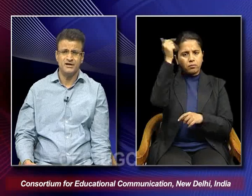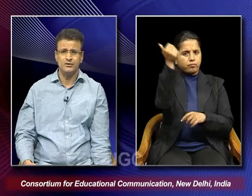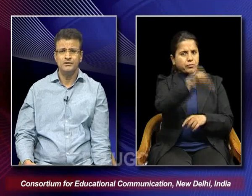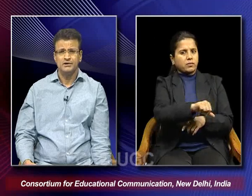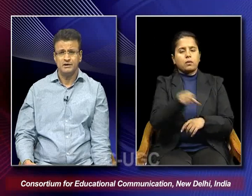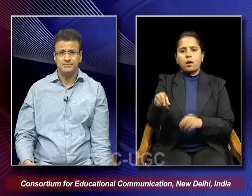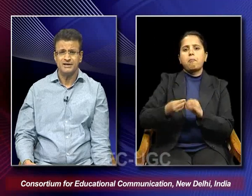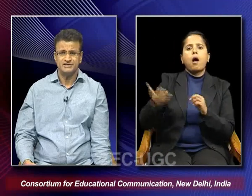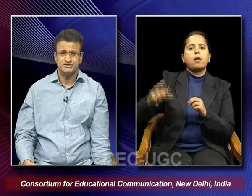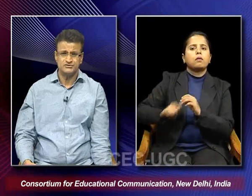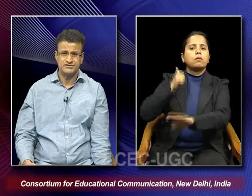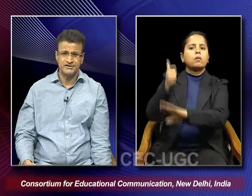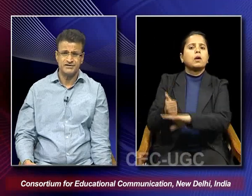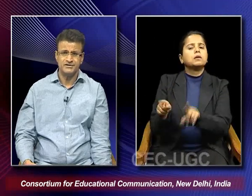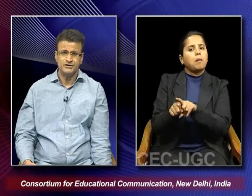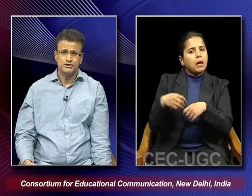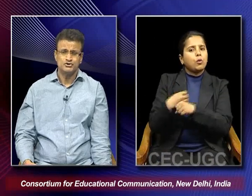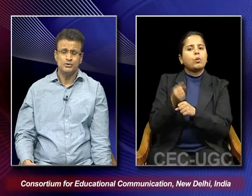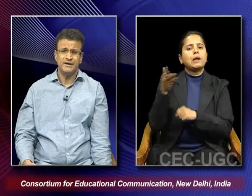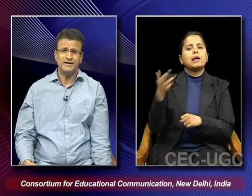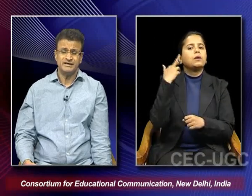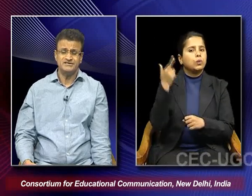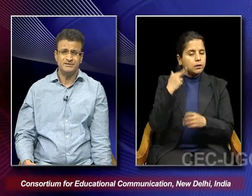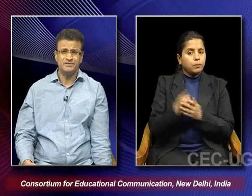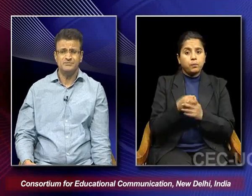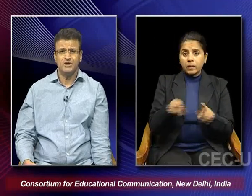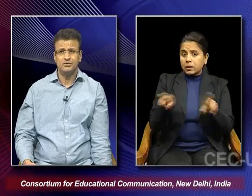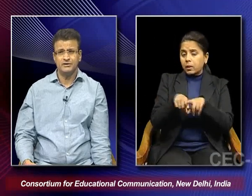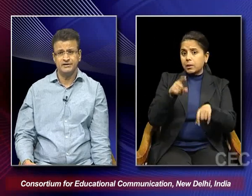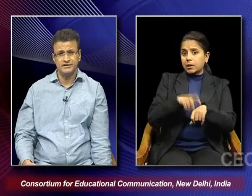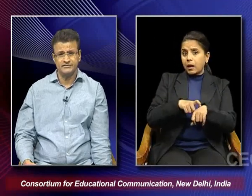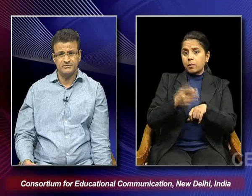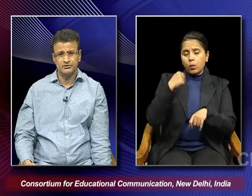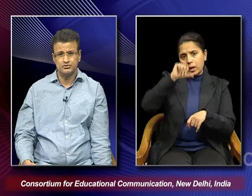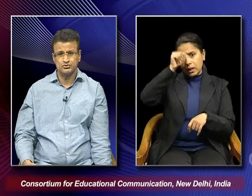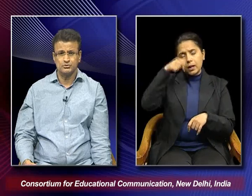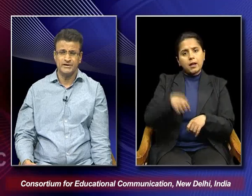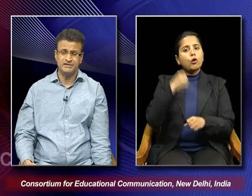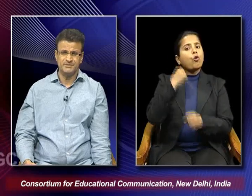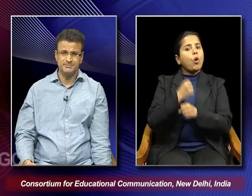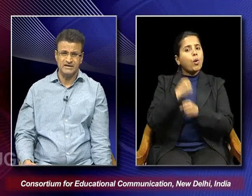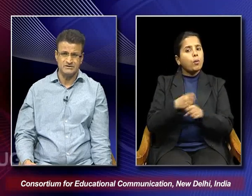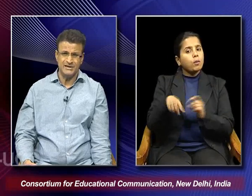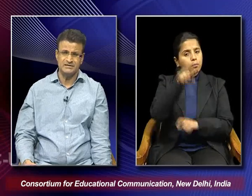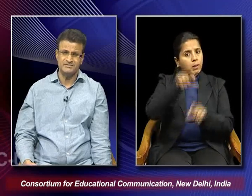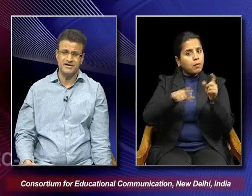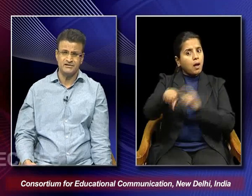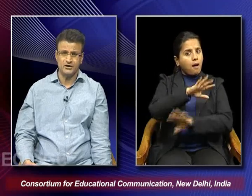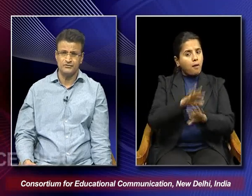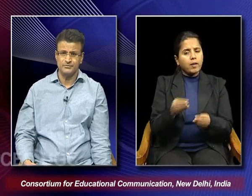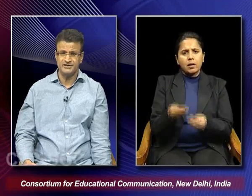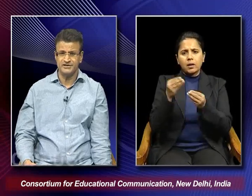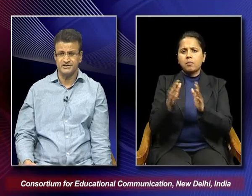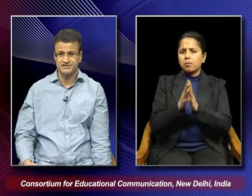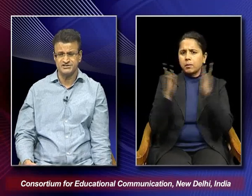is how Bangladesh was created. So, and at the same time, how Indian government also, and the people as well, they provided a lot